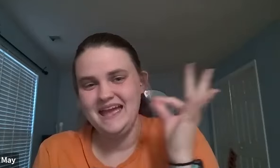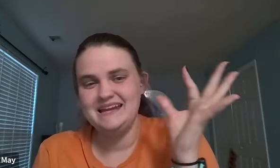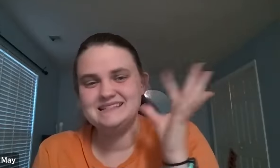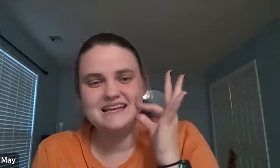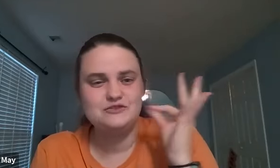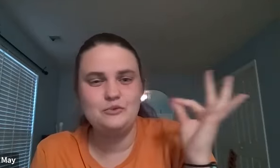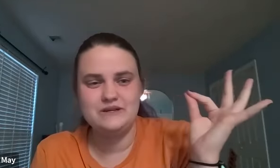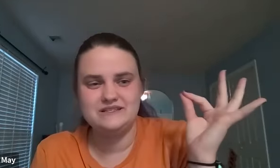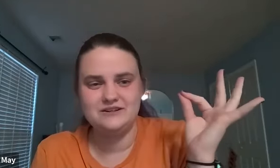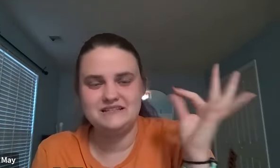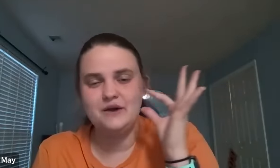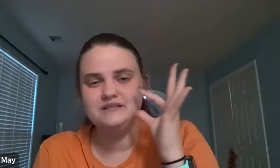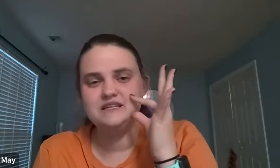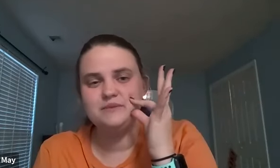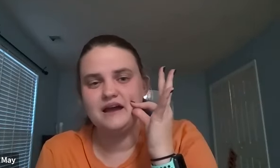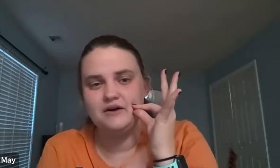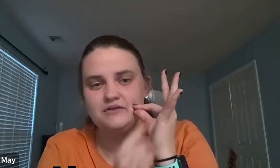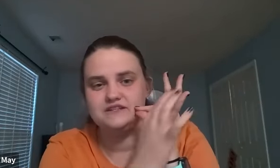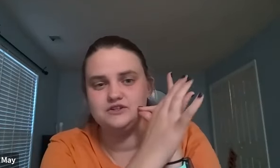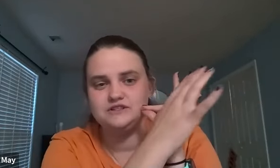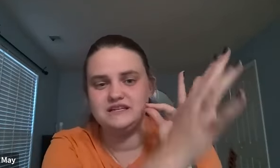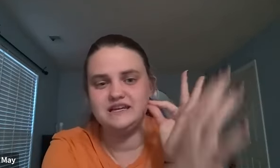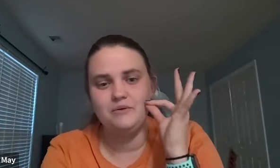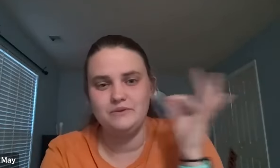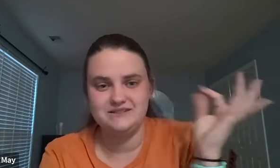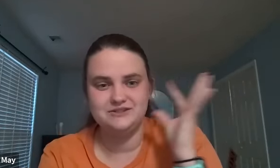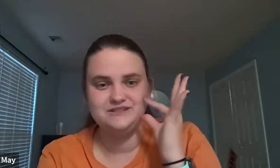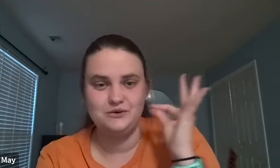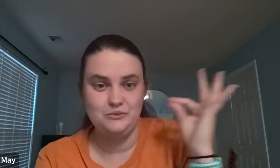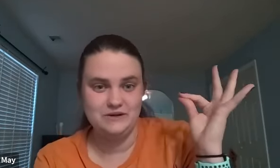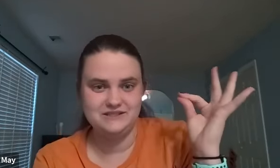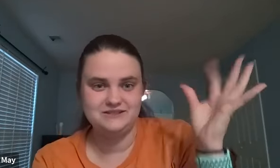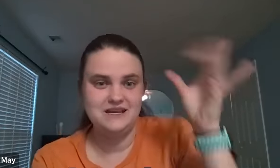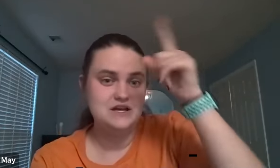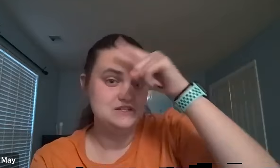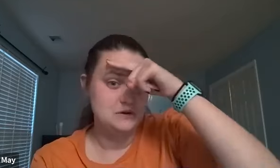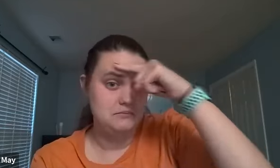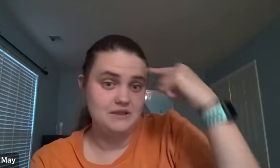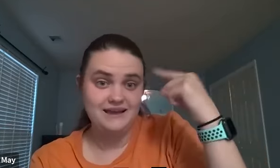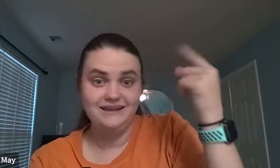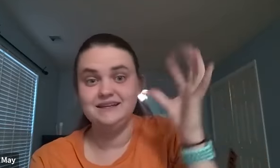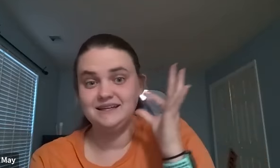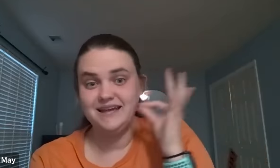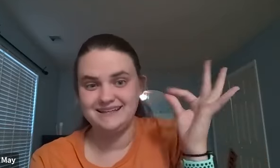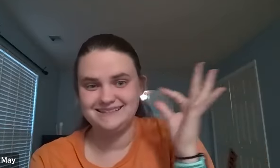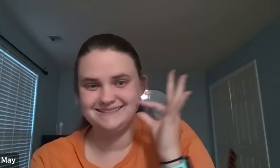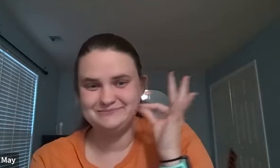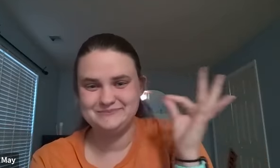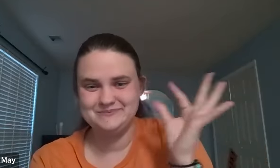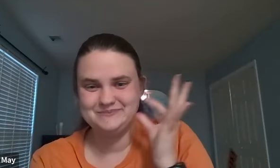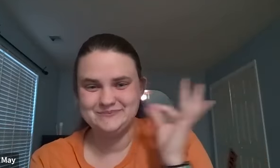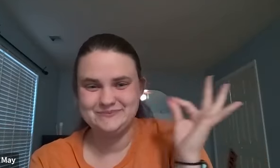And it's like the whiskers. I always think about how these are your sticking out whiskers. So whiskers. So black cat.